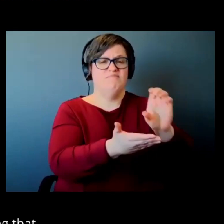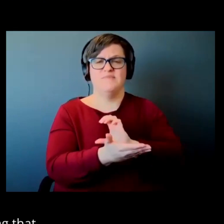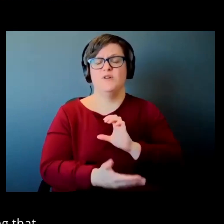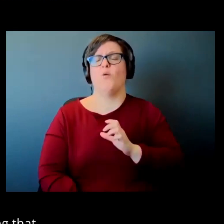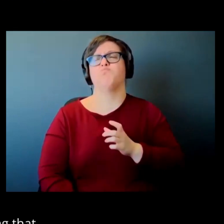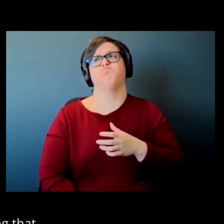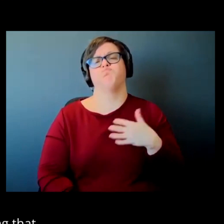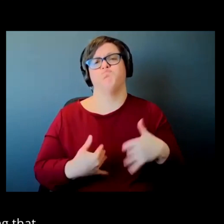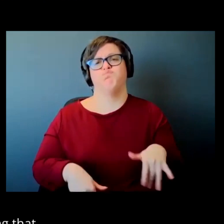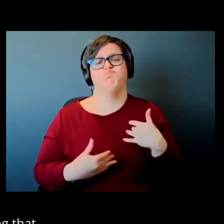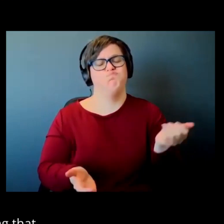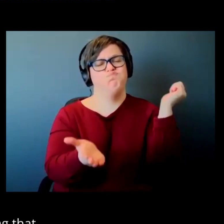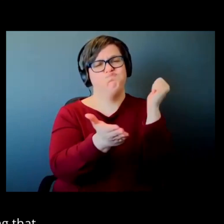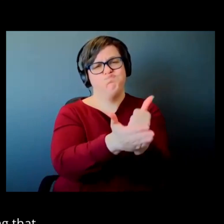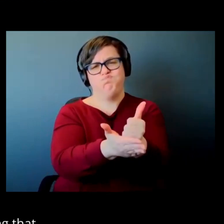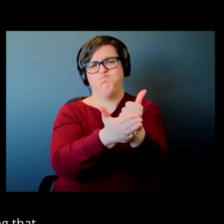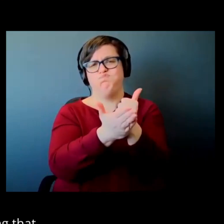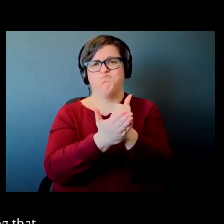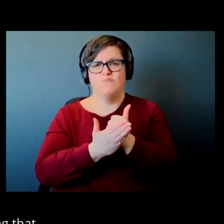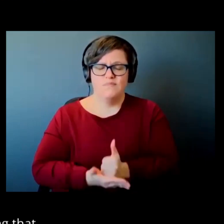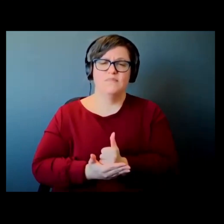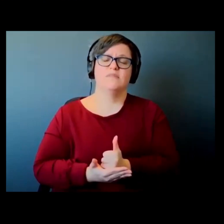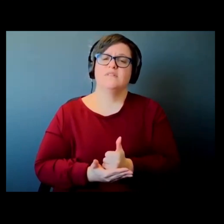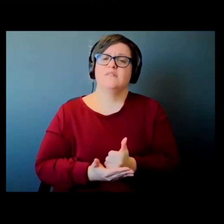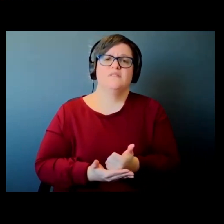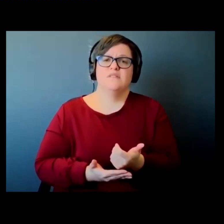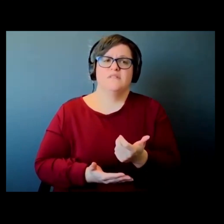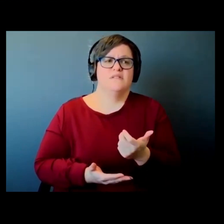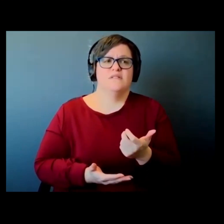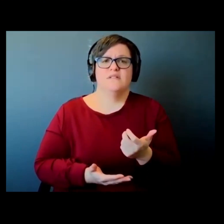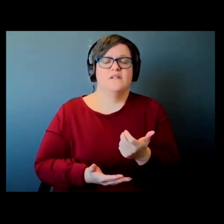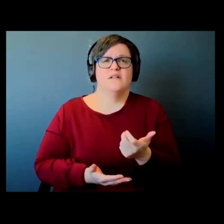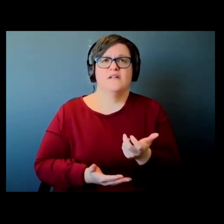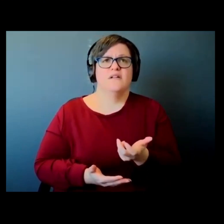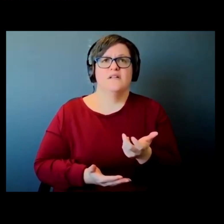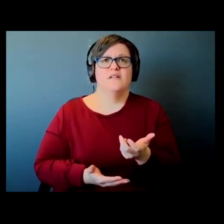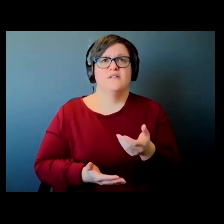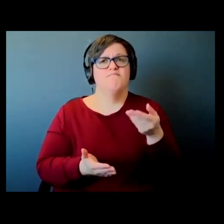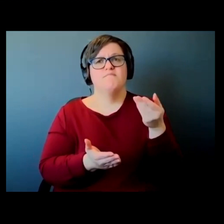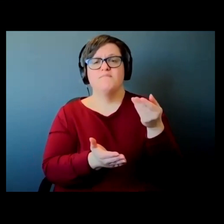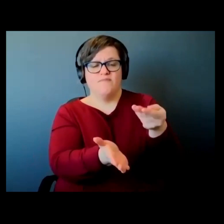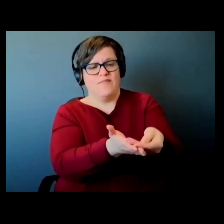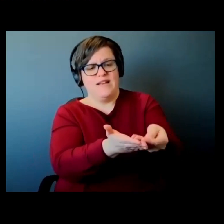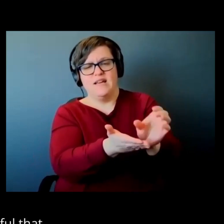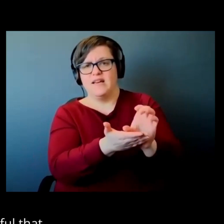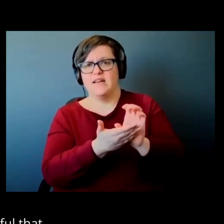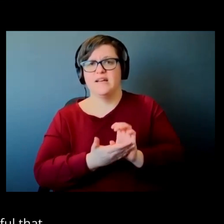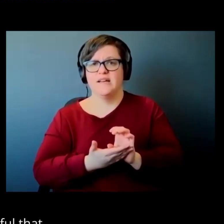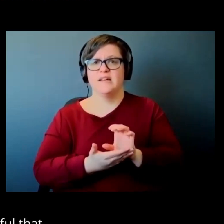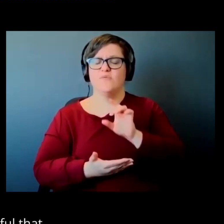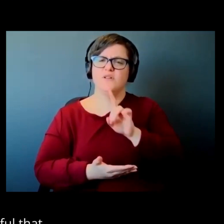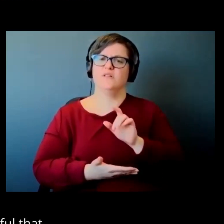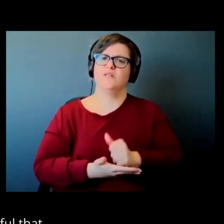that really helps me, you know, get ahead. If there's a way I can have, like, you know, funding to do so.